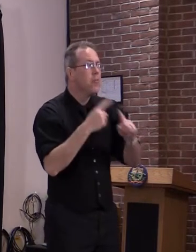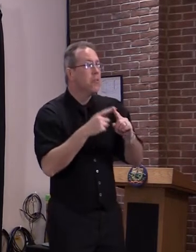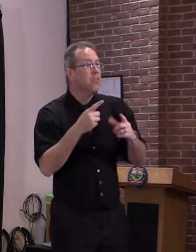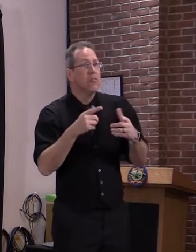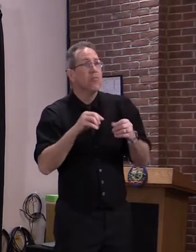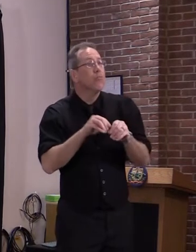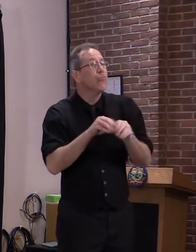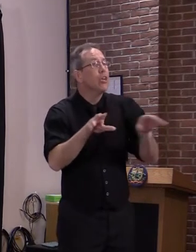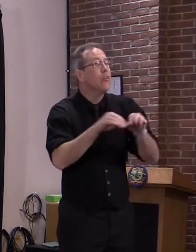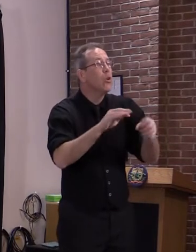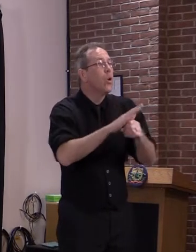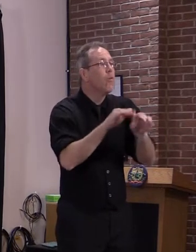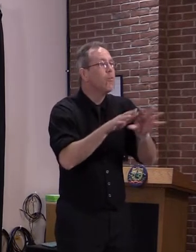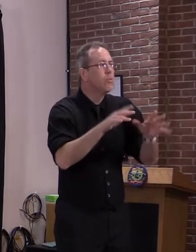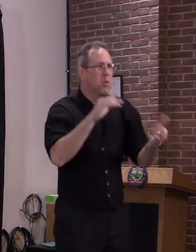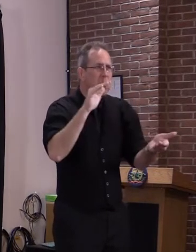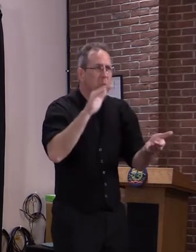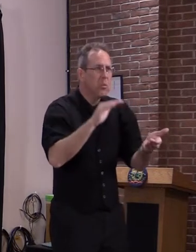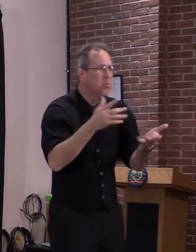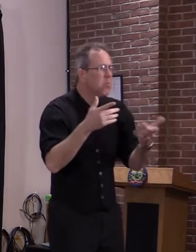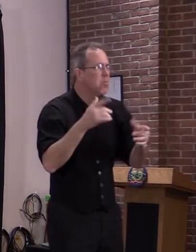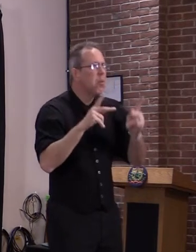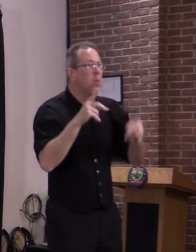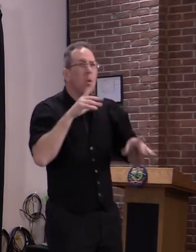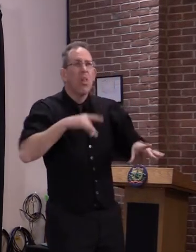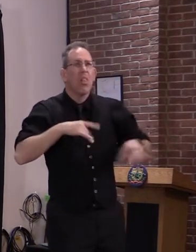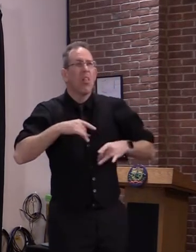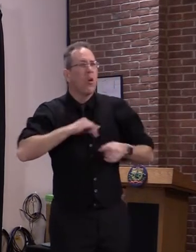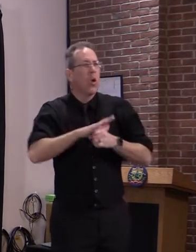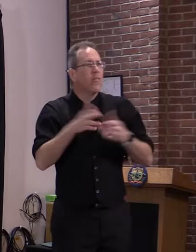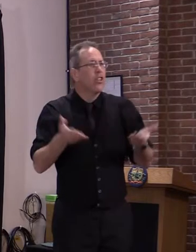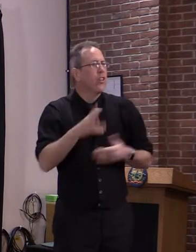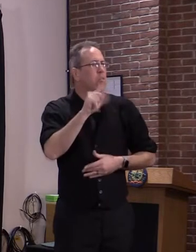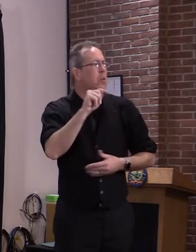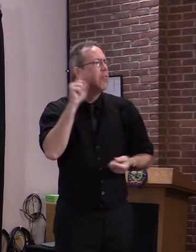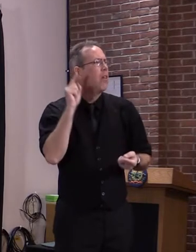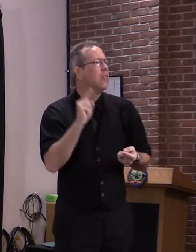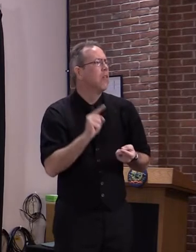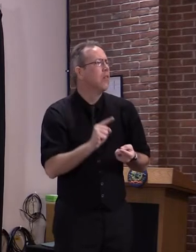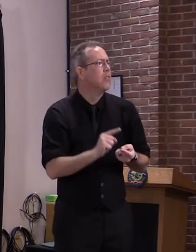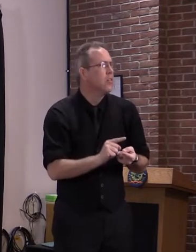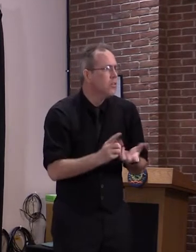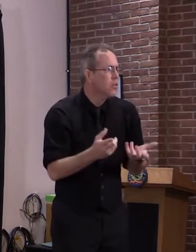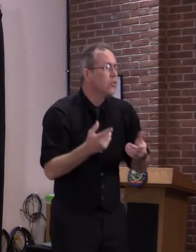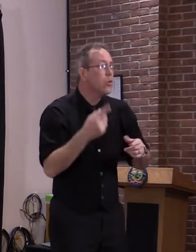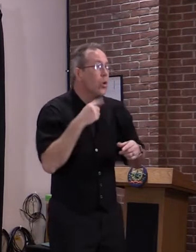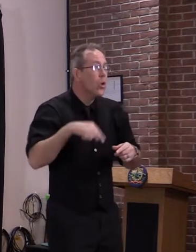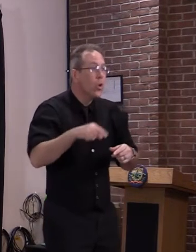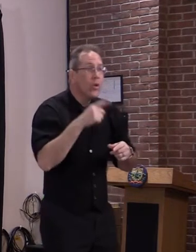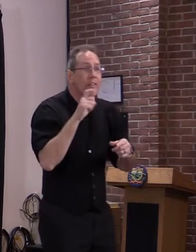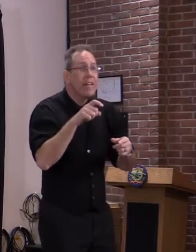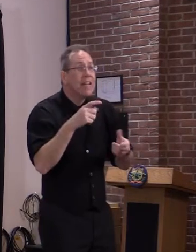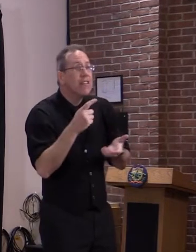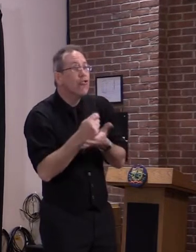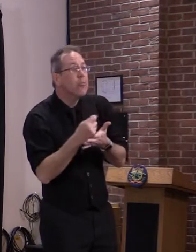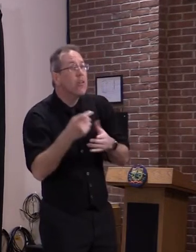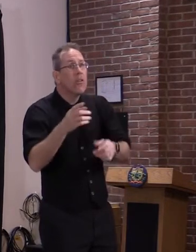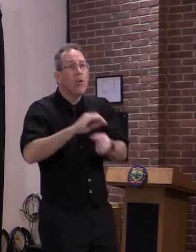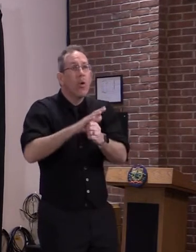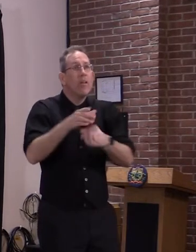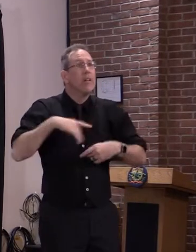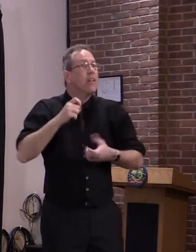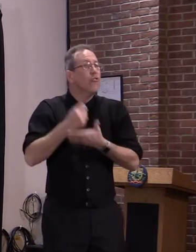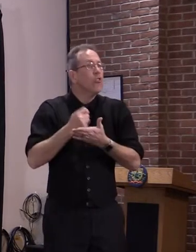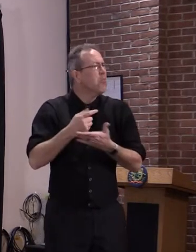ready access to testing, and treatment options are available for those at higher risk. With